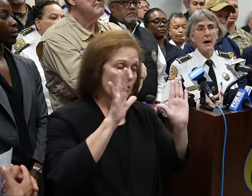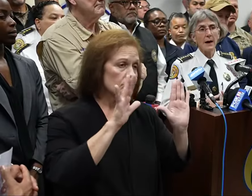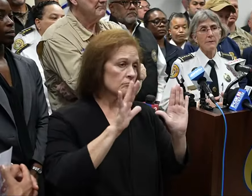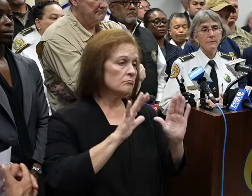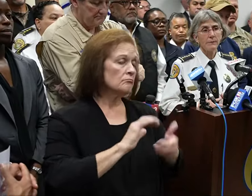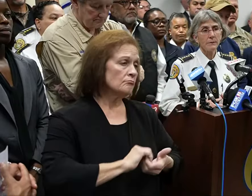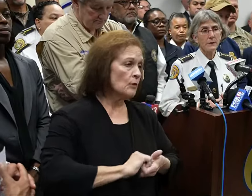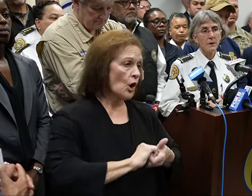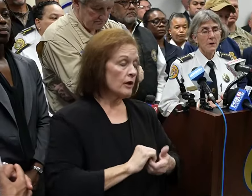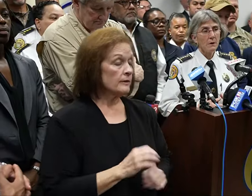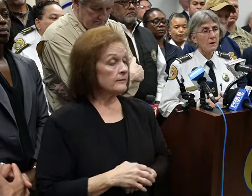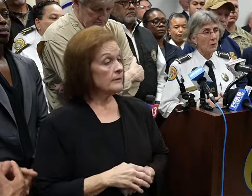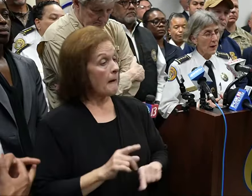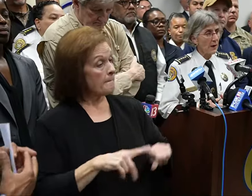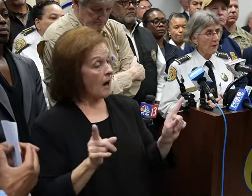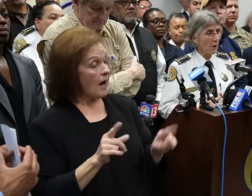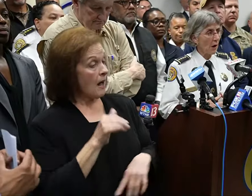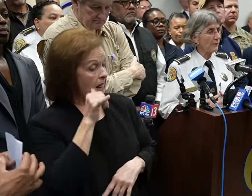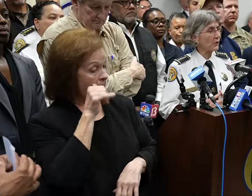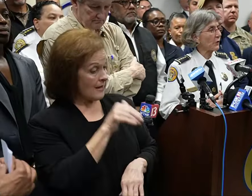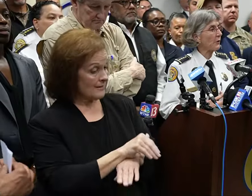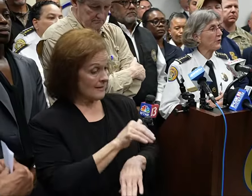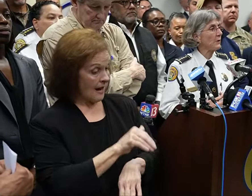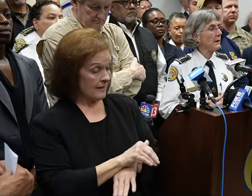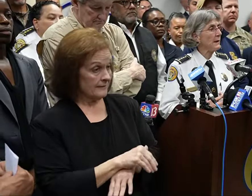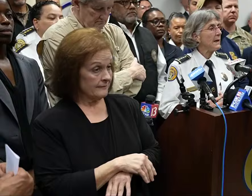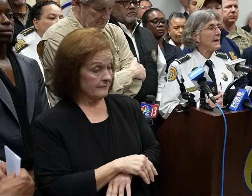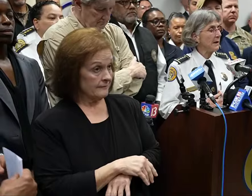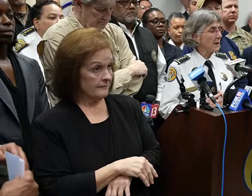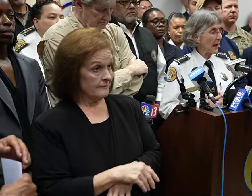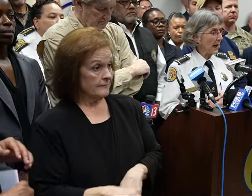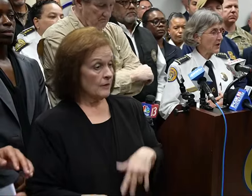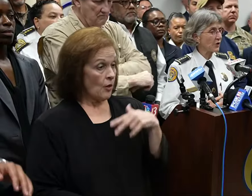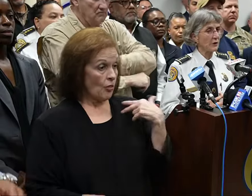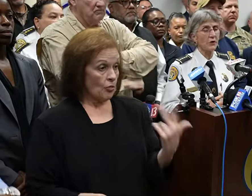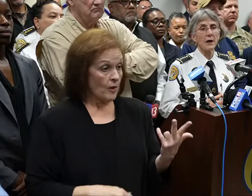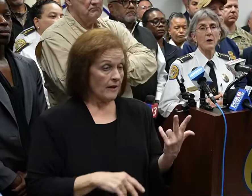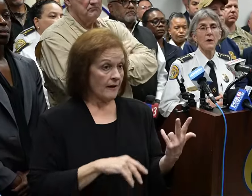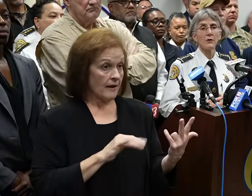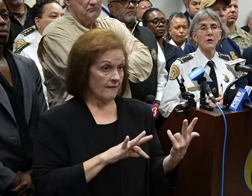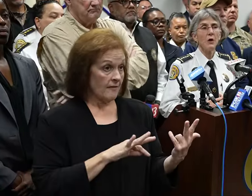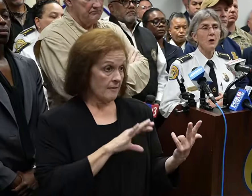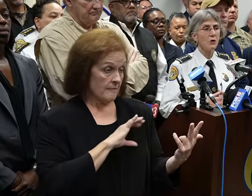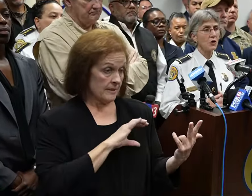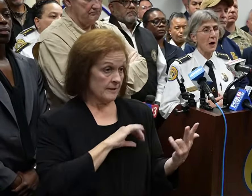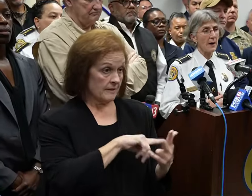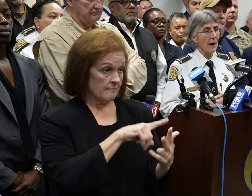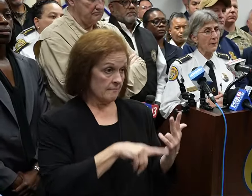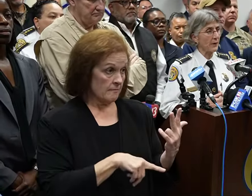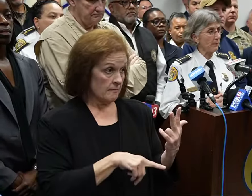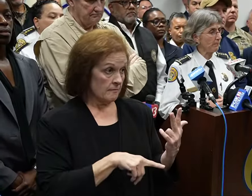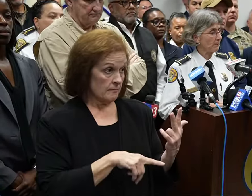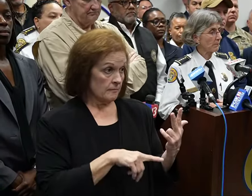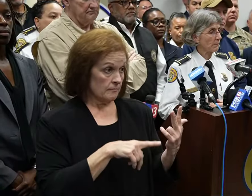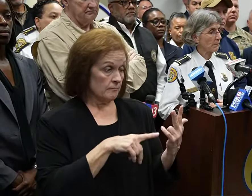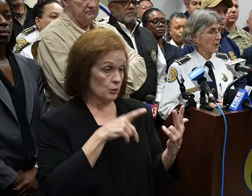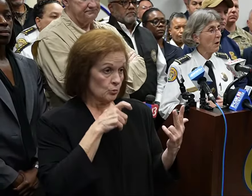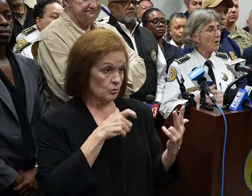last night, 3 of our officers engaged this terrorist who shot at